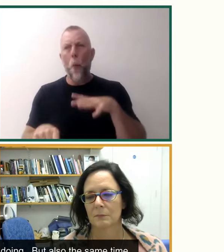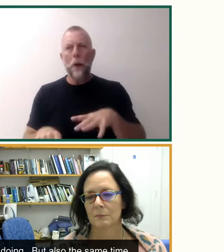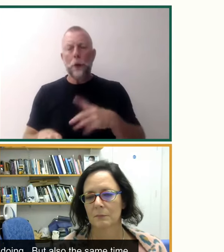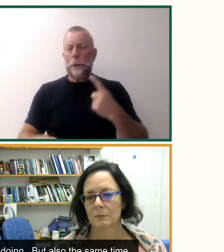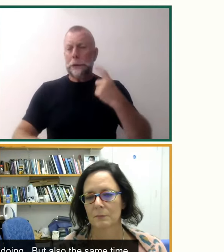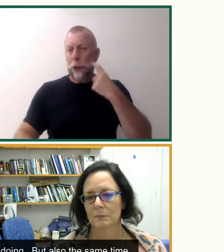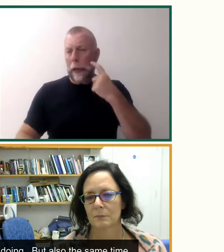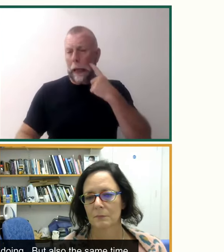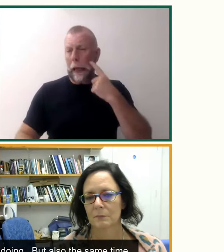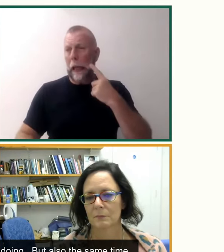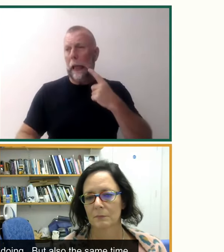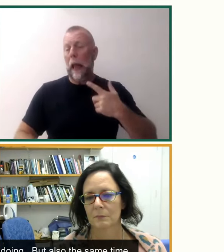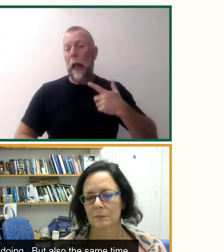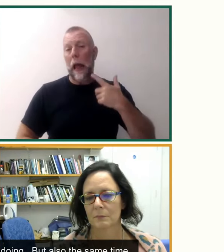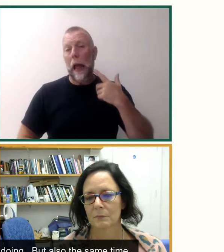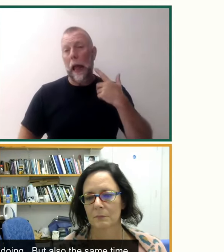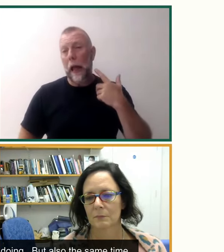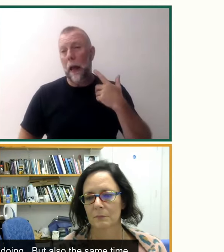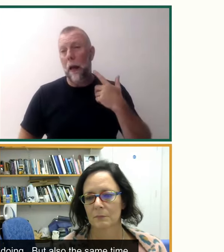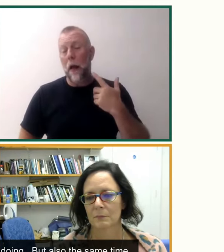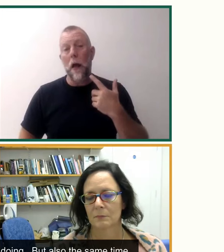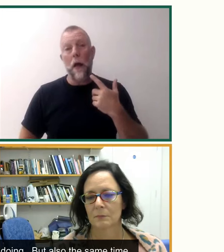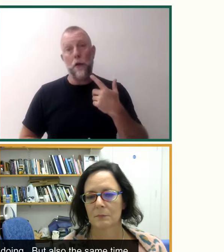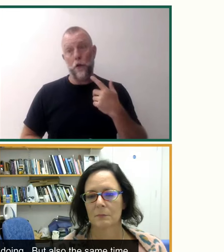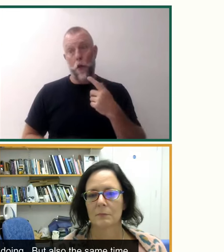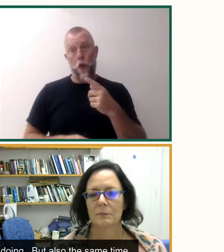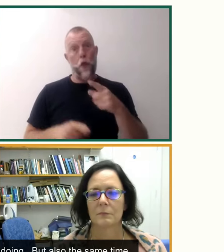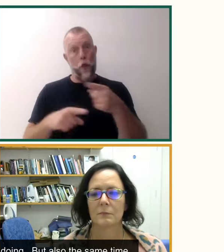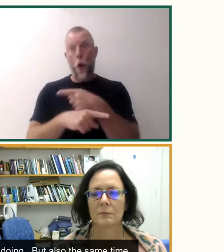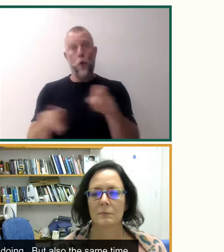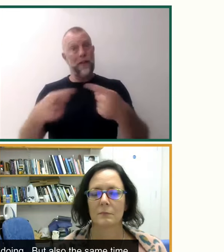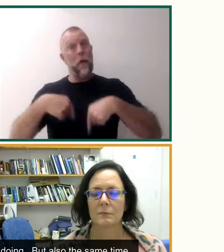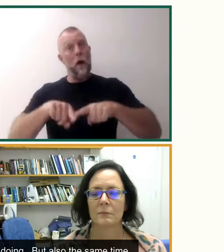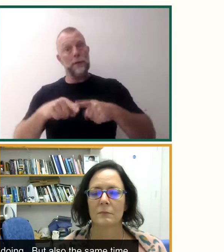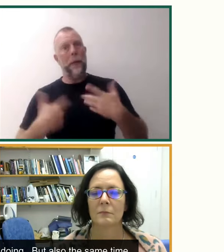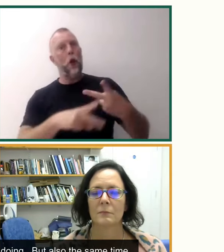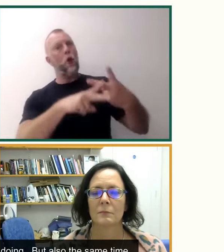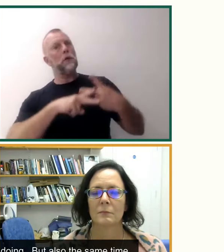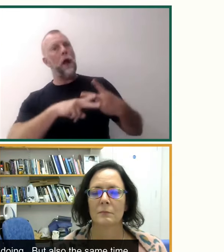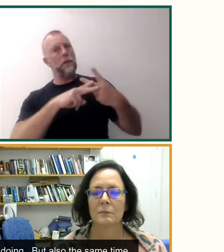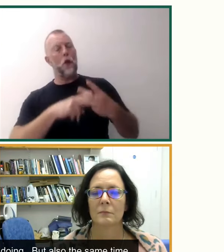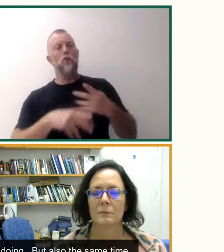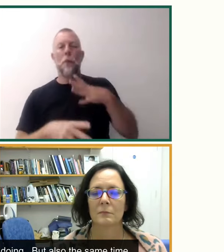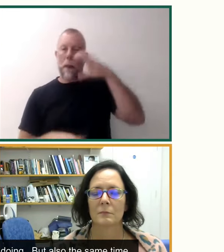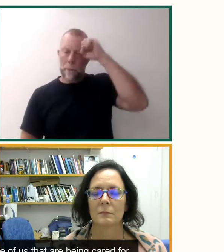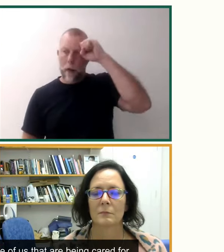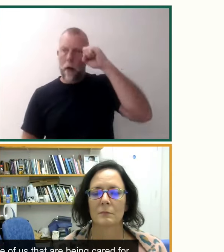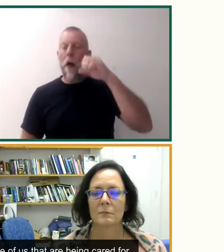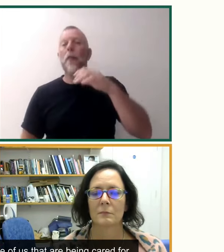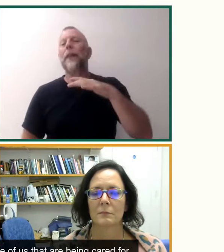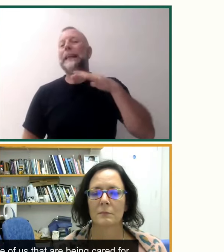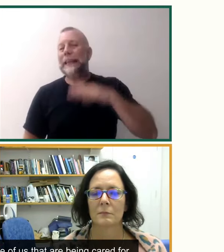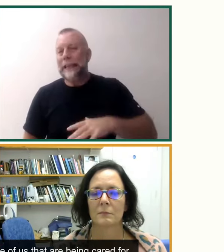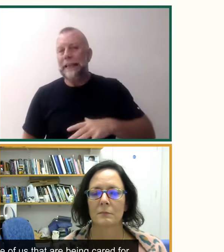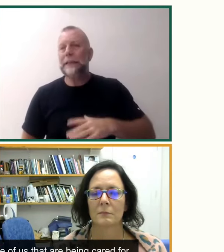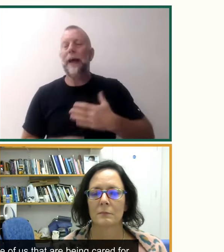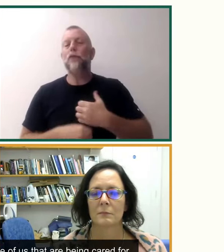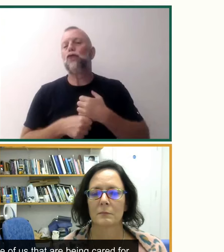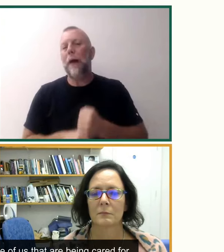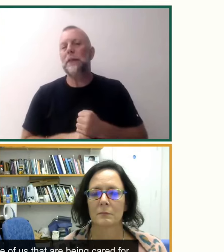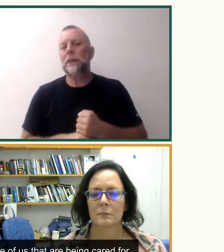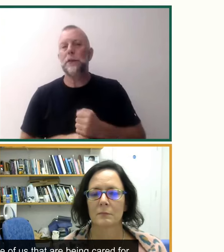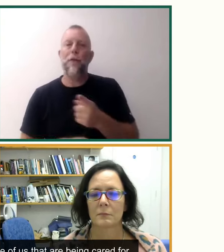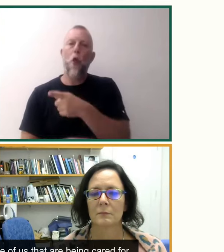point out to those of us who are being cared for to try and remember the needs and the frustrations of our carers, which can be